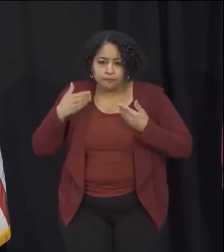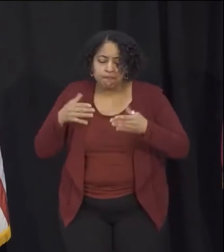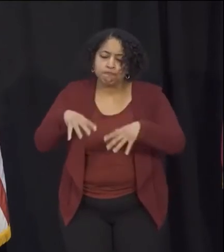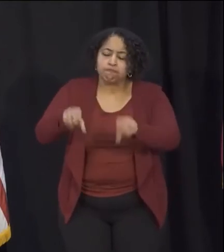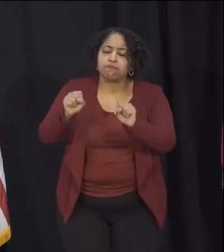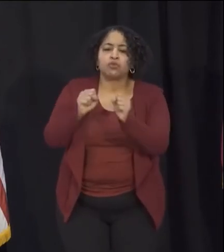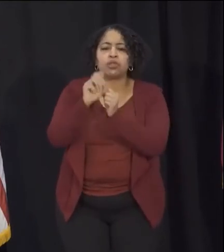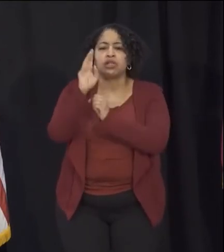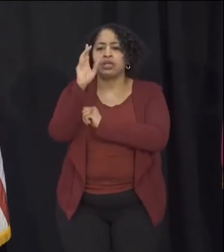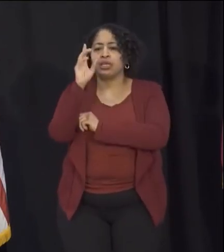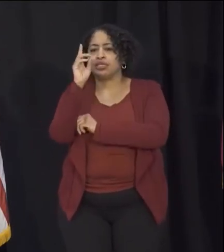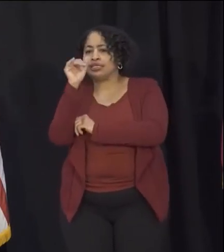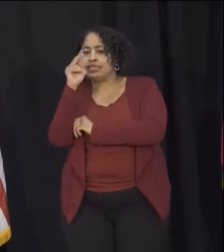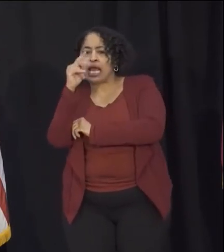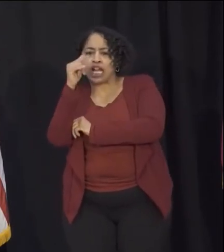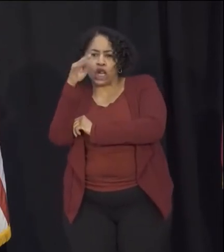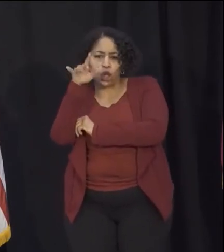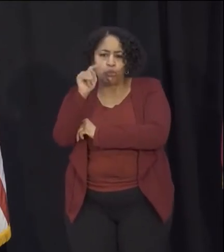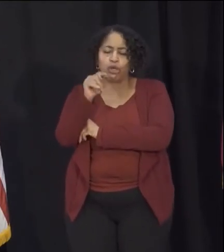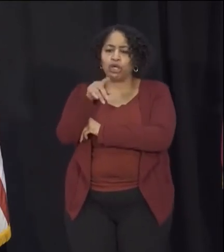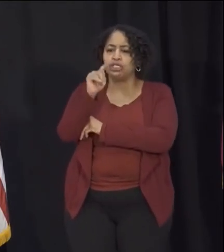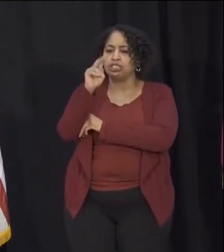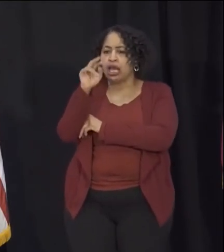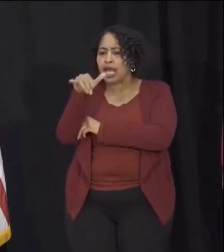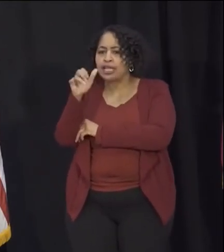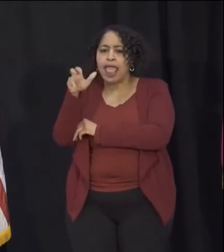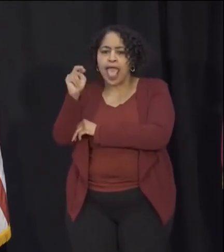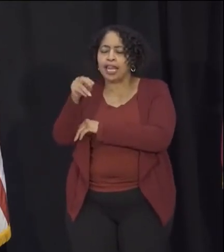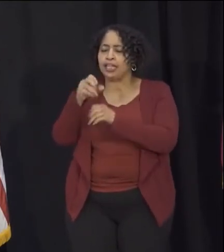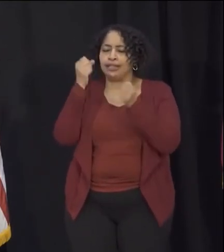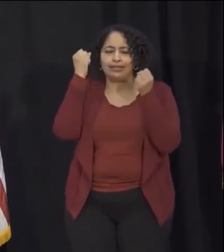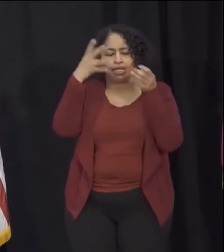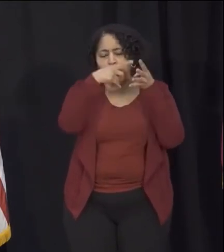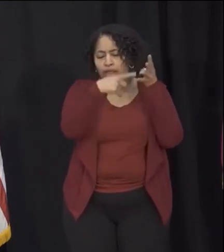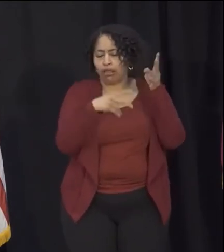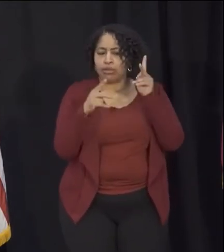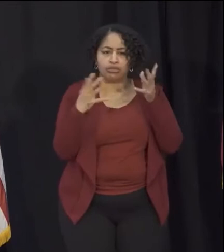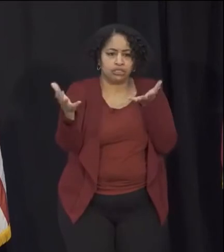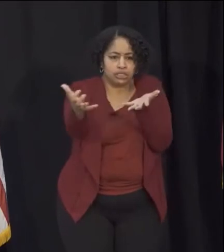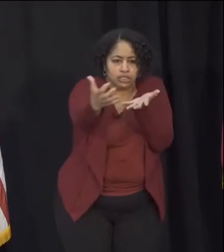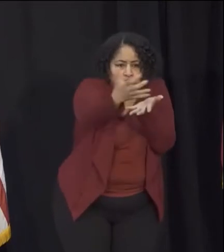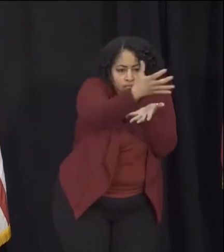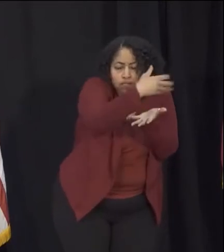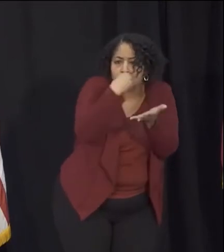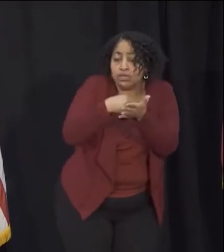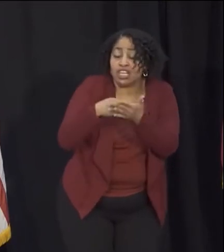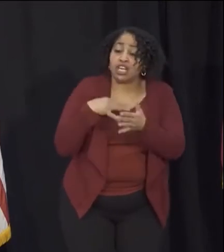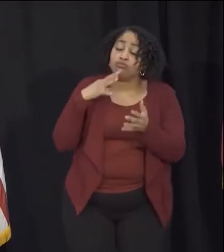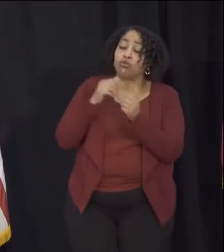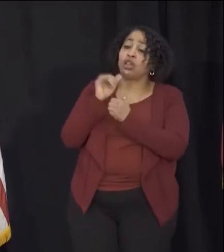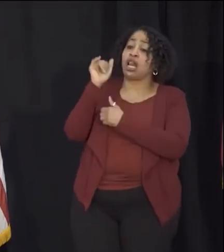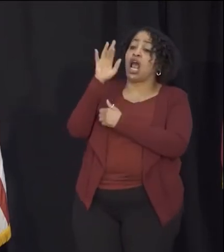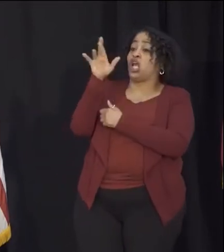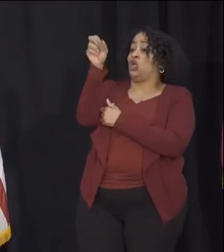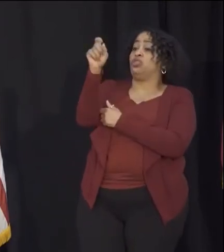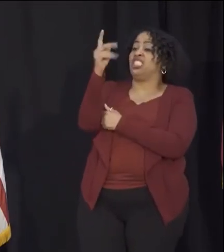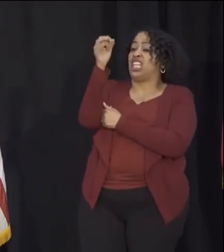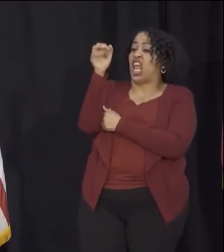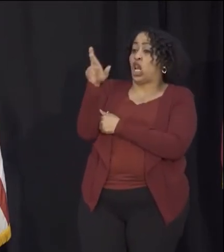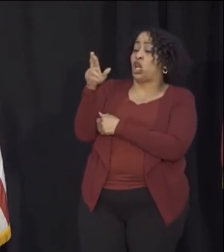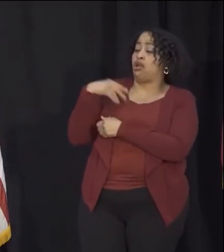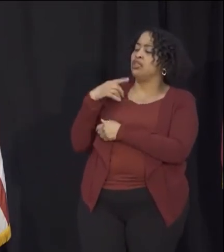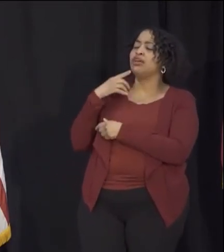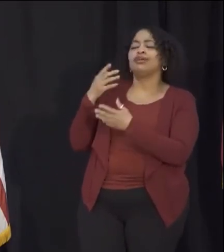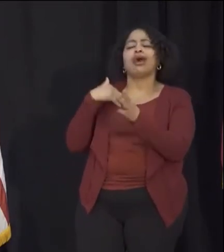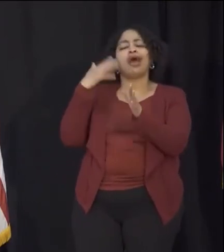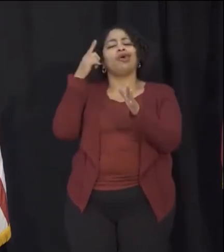Bill Emerson and Tonya Allen and a lot of others to put the money together. I talked to Iris Taylor and said, this